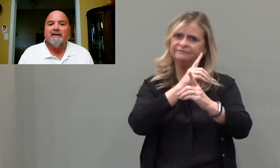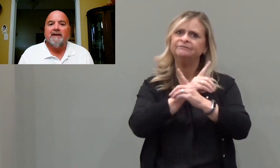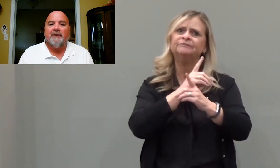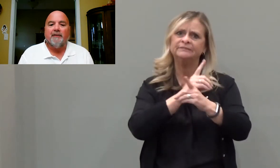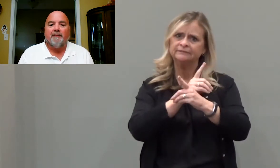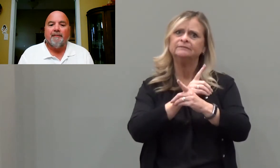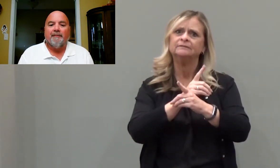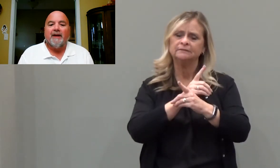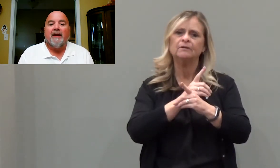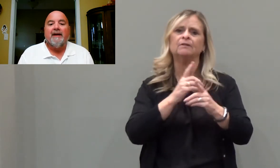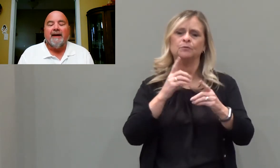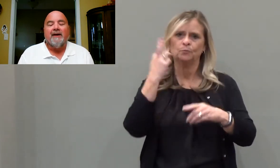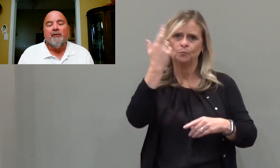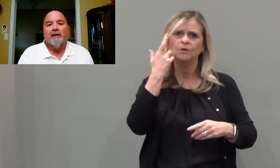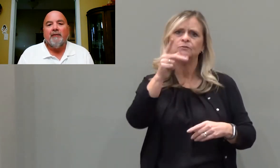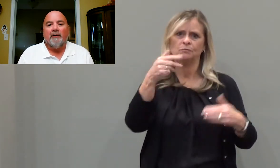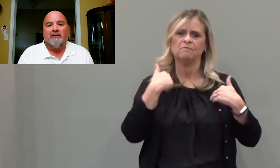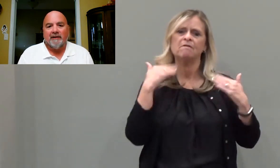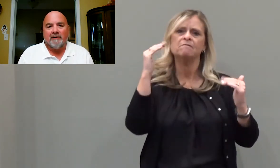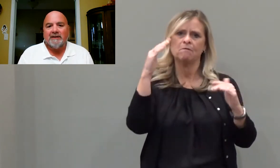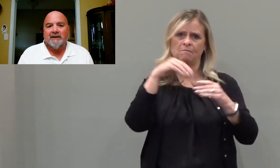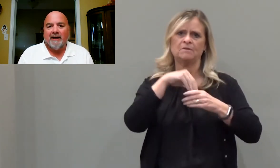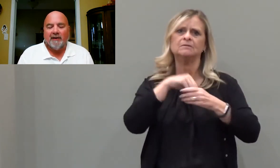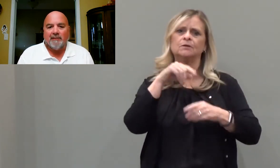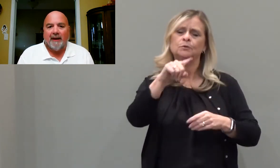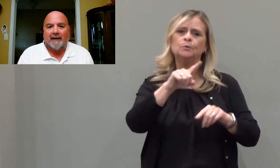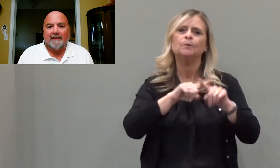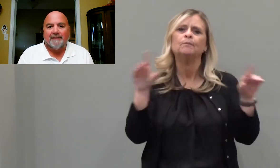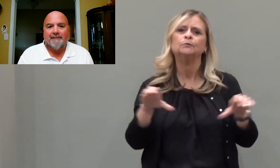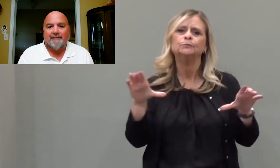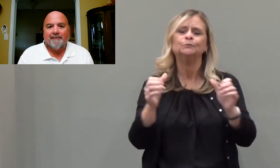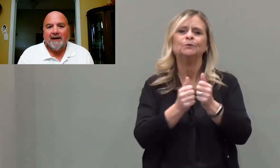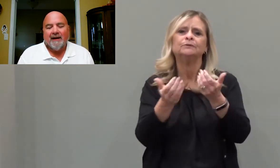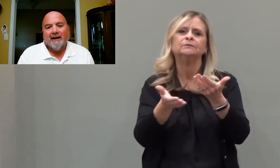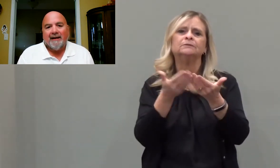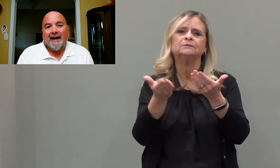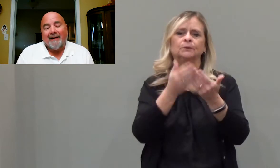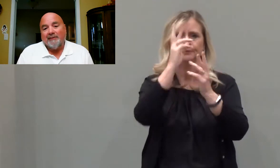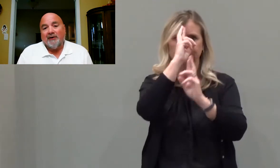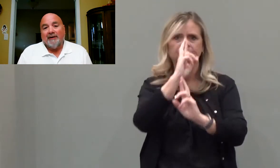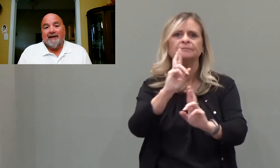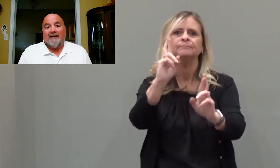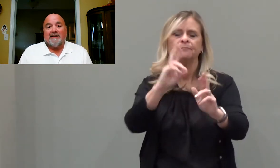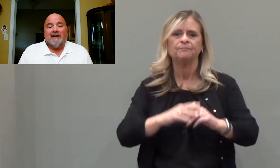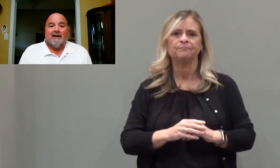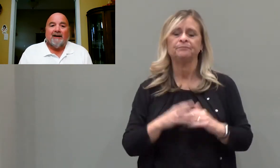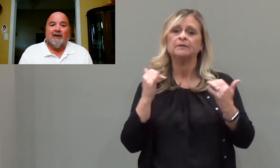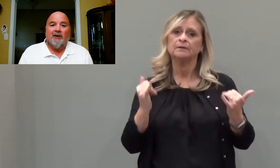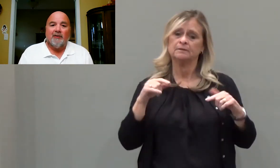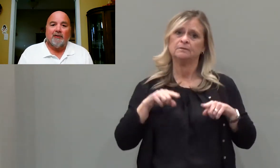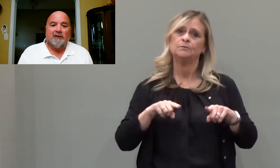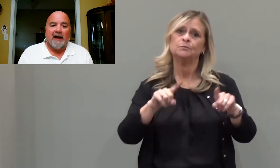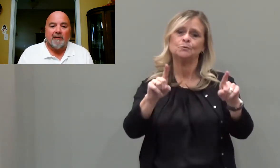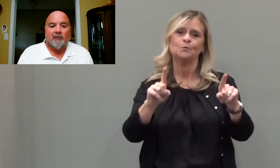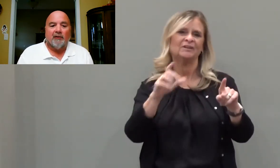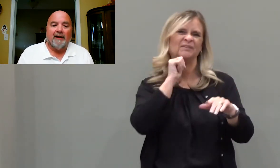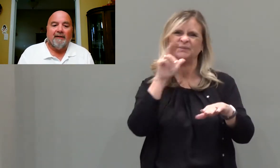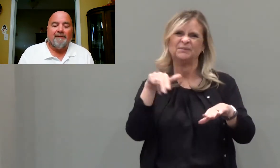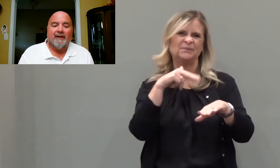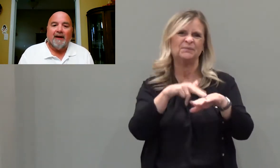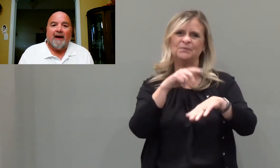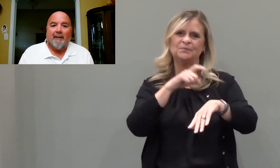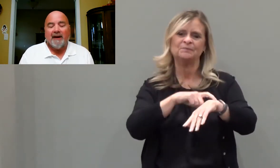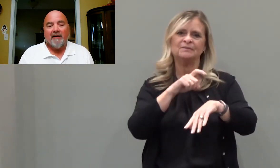hope that is in you, yet do it with gentleness and respect. Now, during these unusual times we're